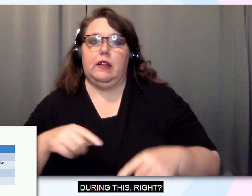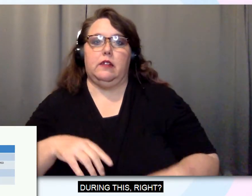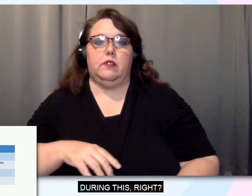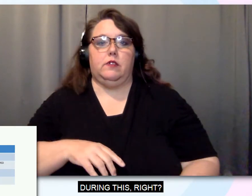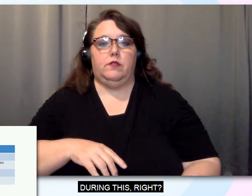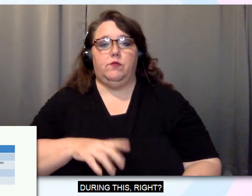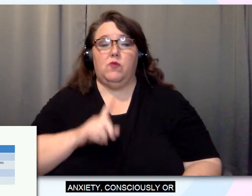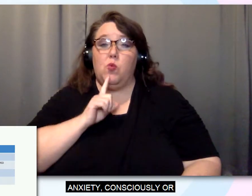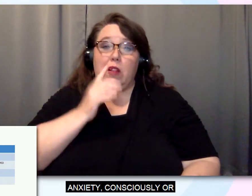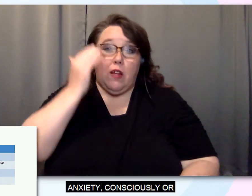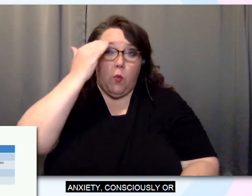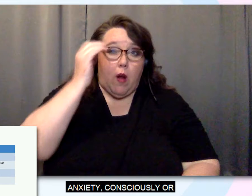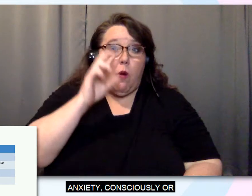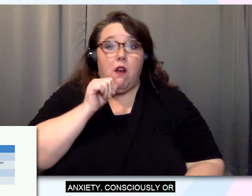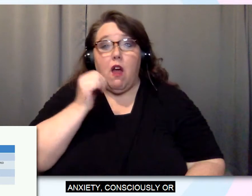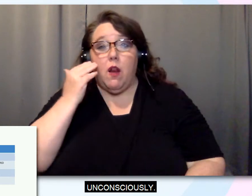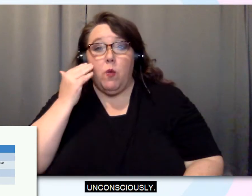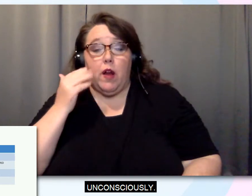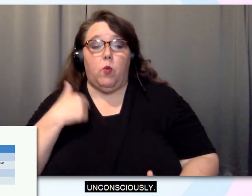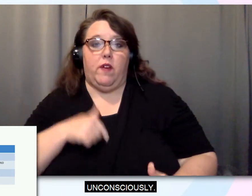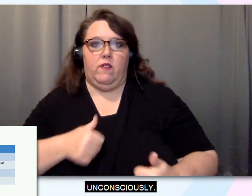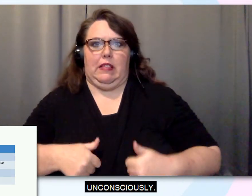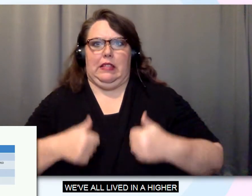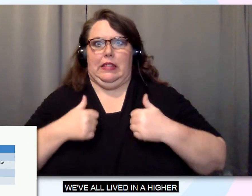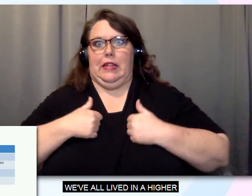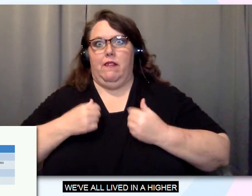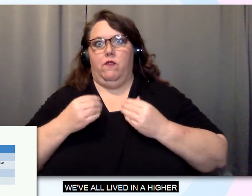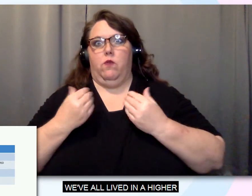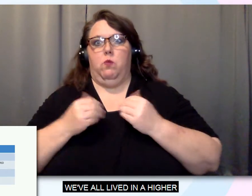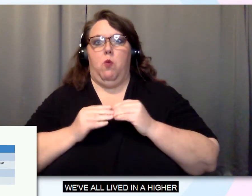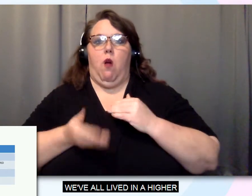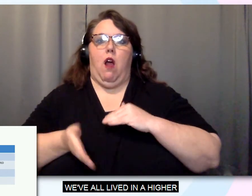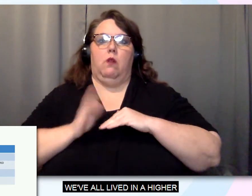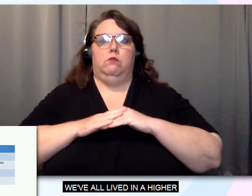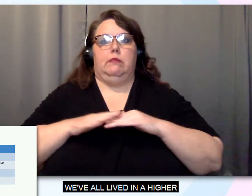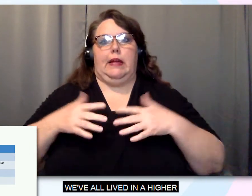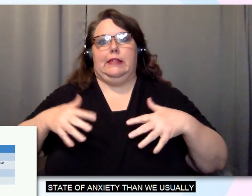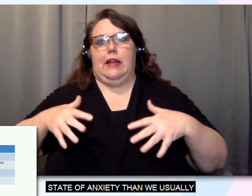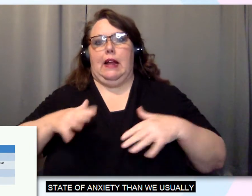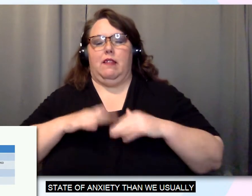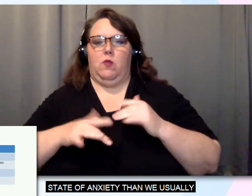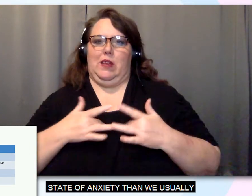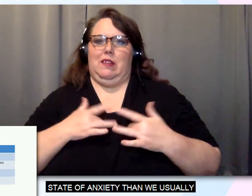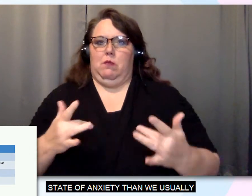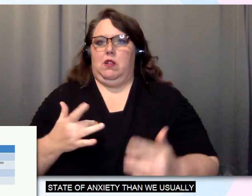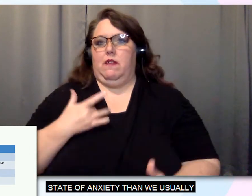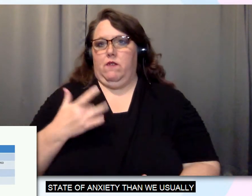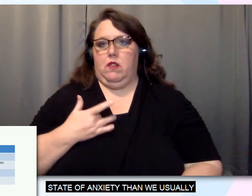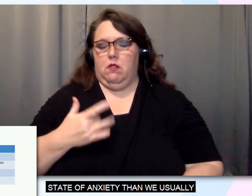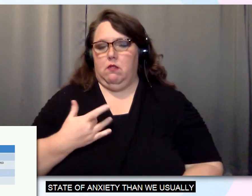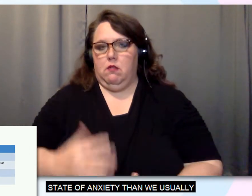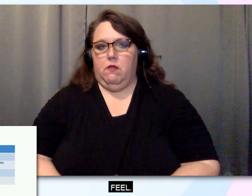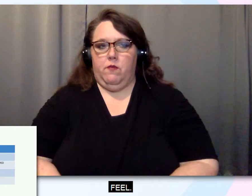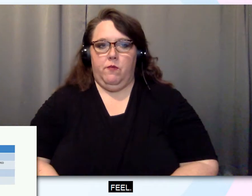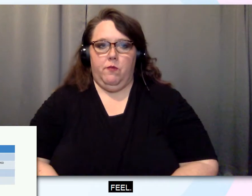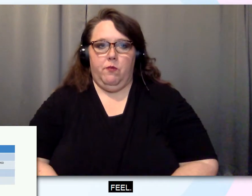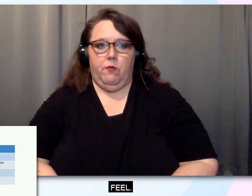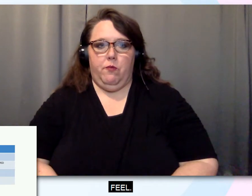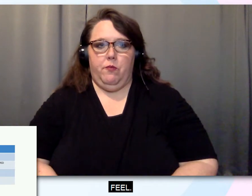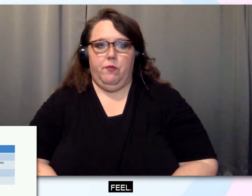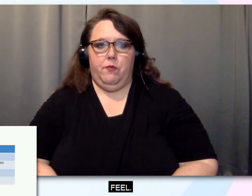Anxiety. Consciously or unconsciously, we've all lived in a higher state of anxiety than we usually feel.